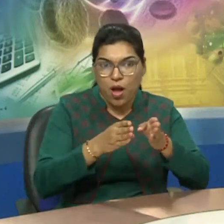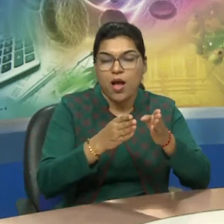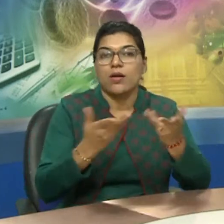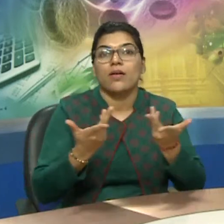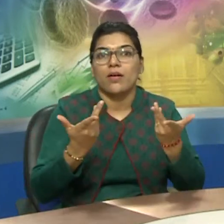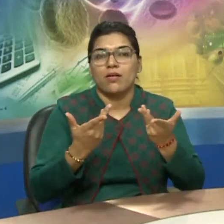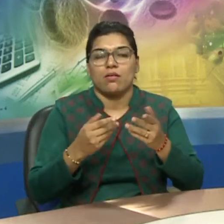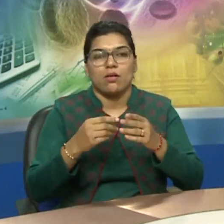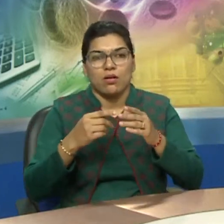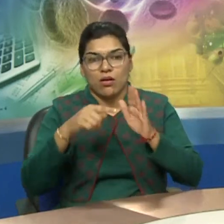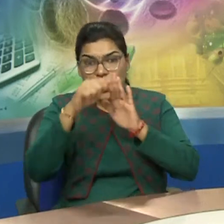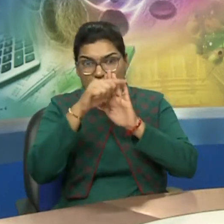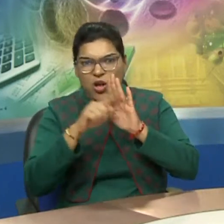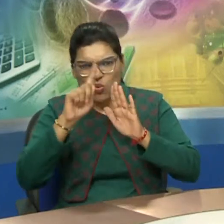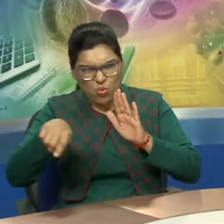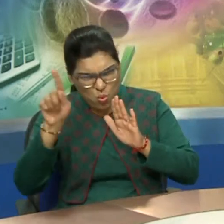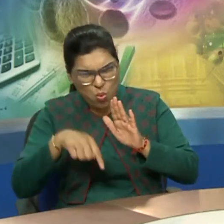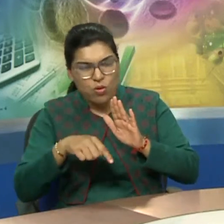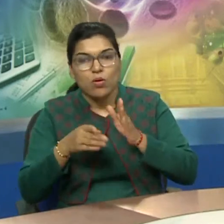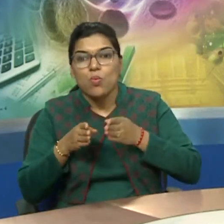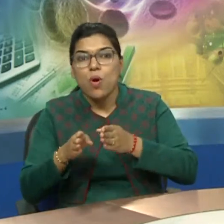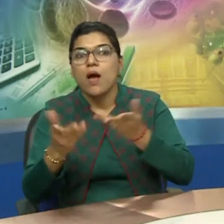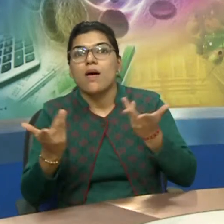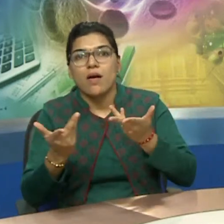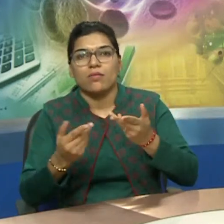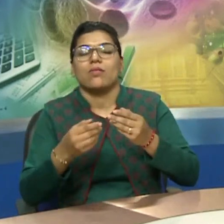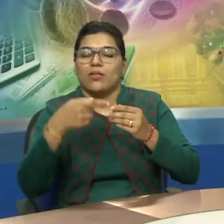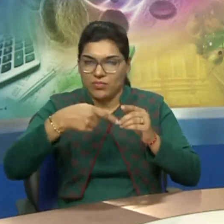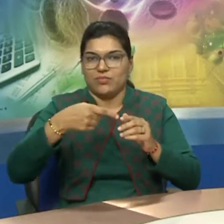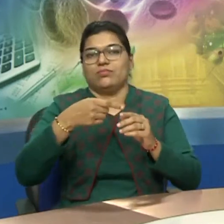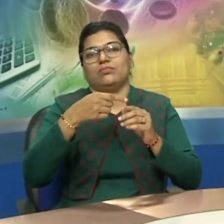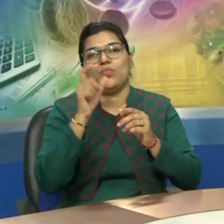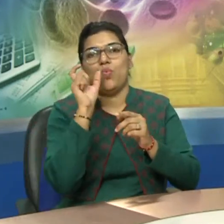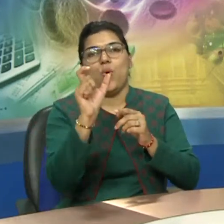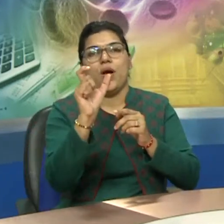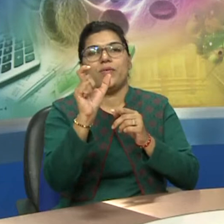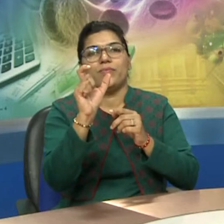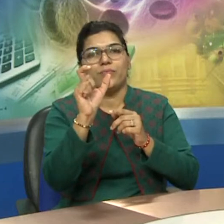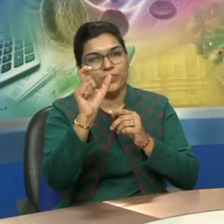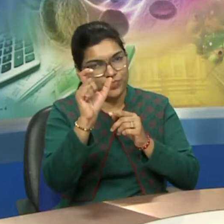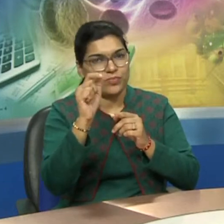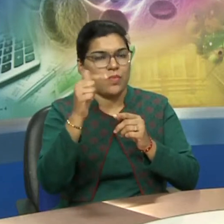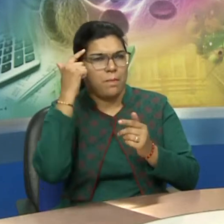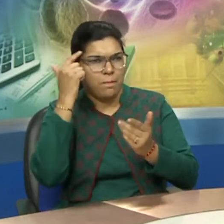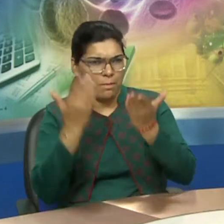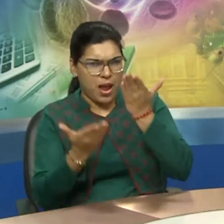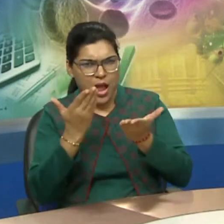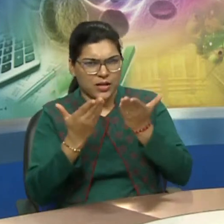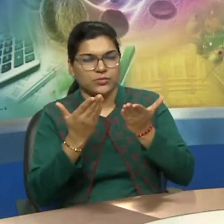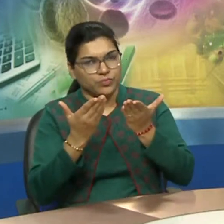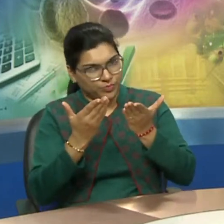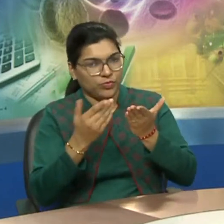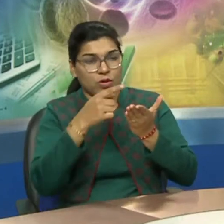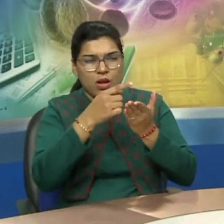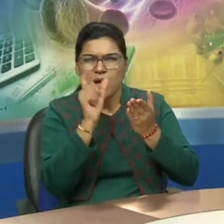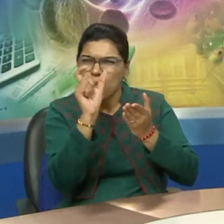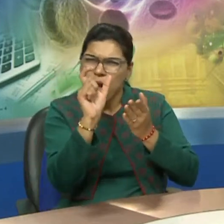and correct and some things which are not correct. So for all those correct